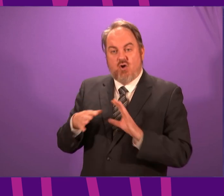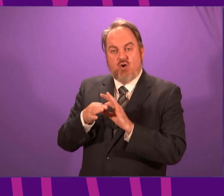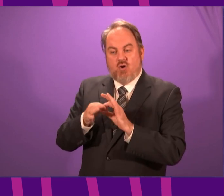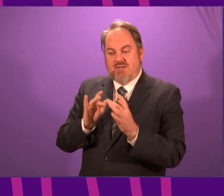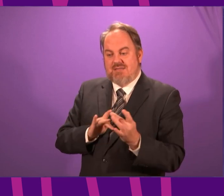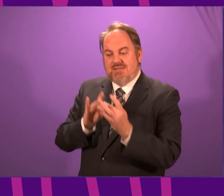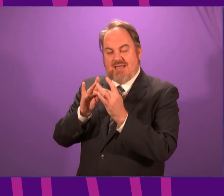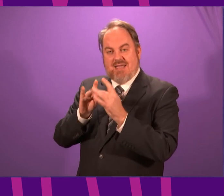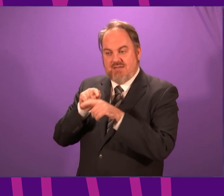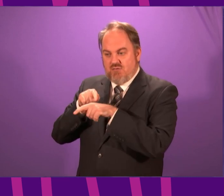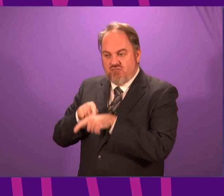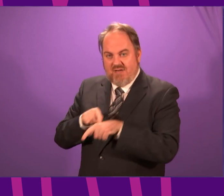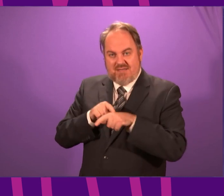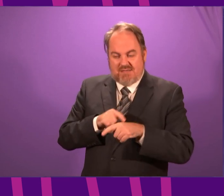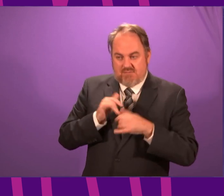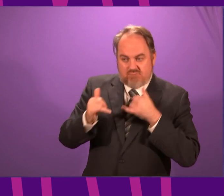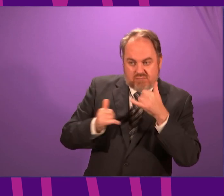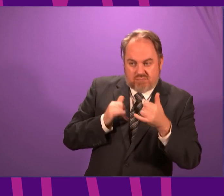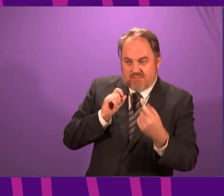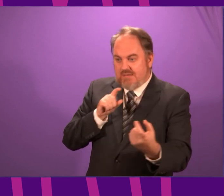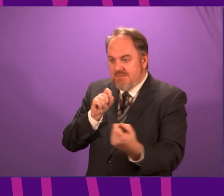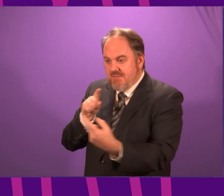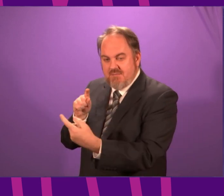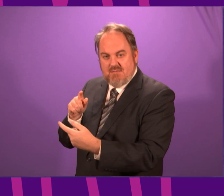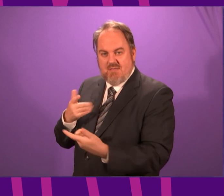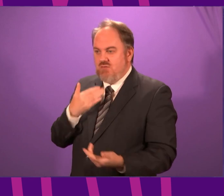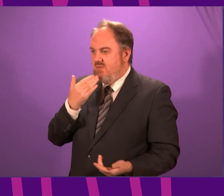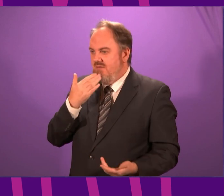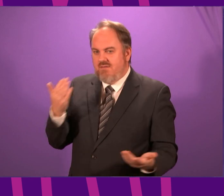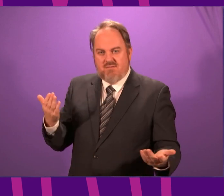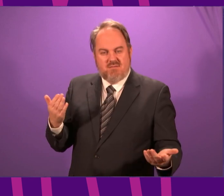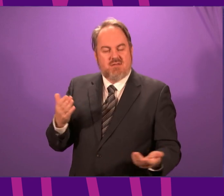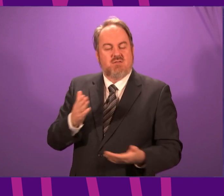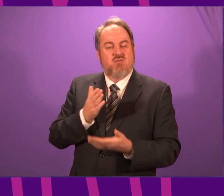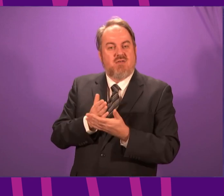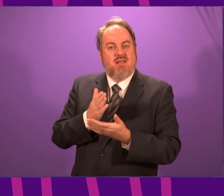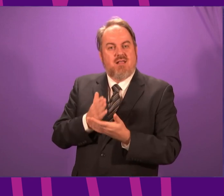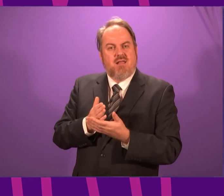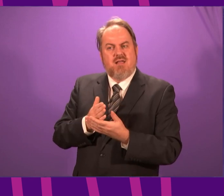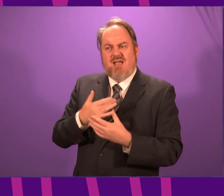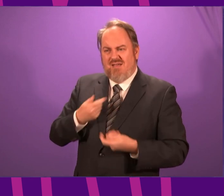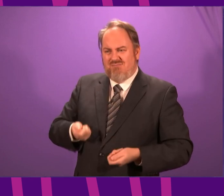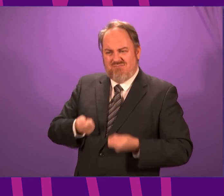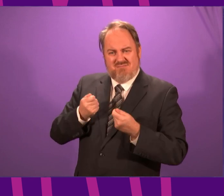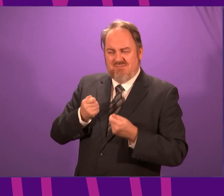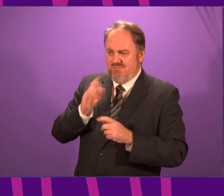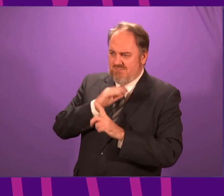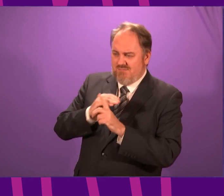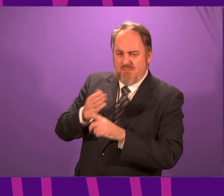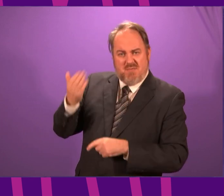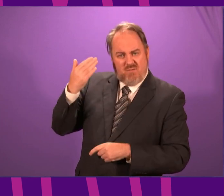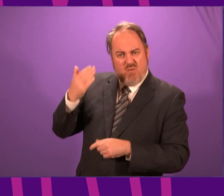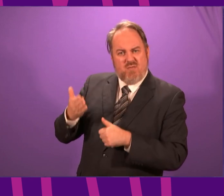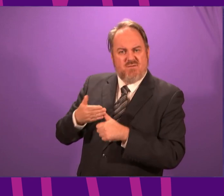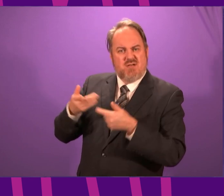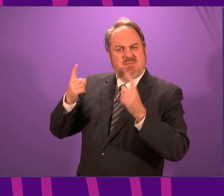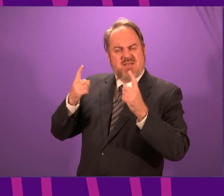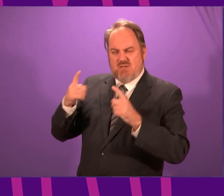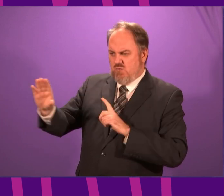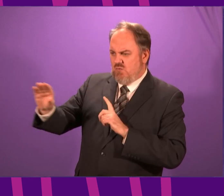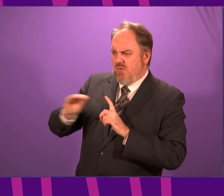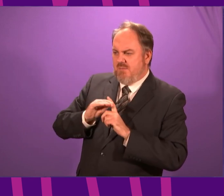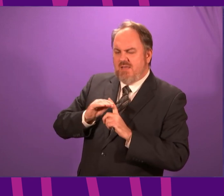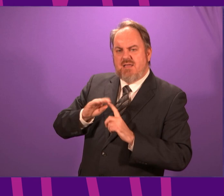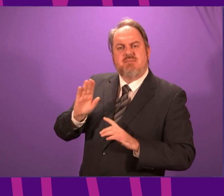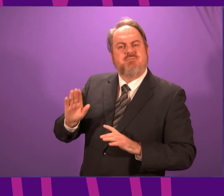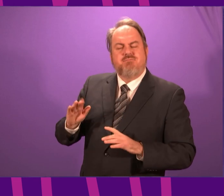in the decline in the numbers who are traced within 72 hours. And when I raised this before with the First Minister, she told me that